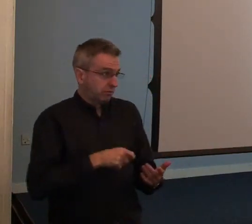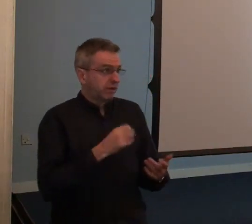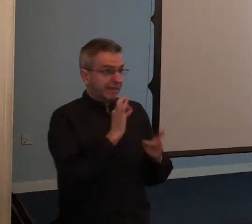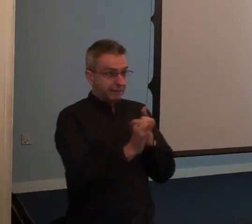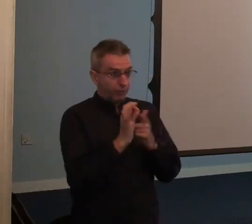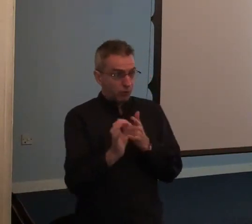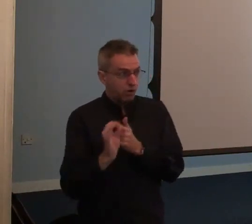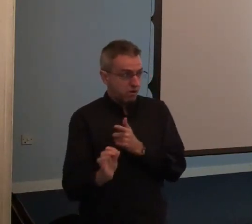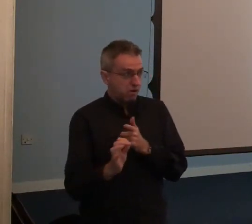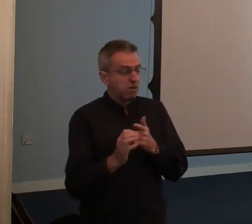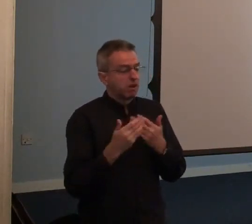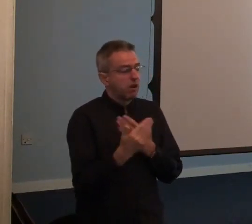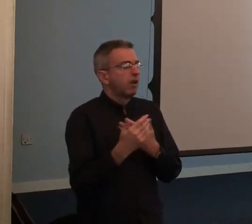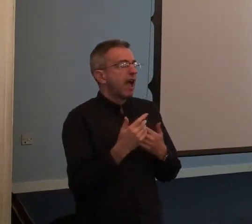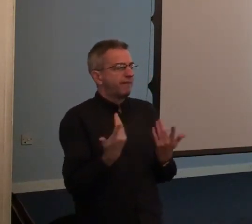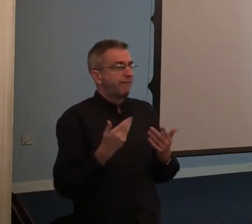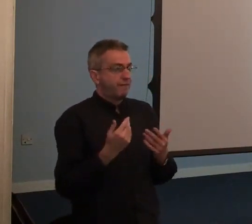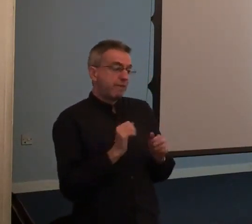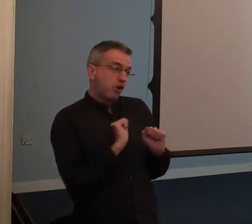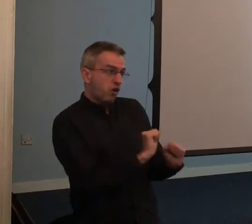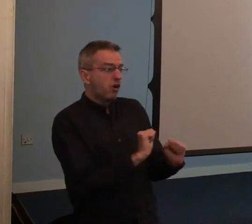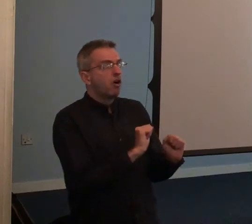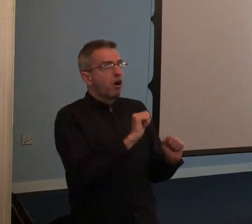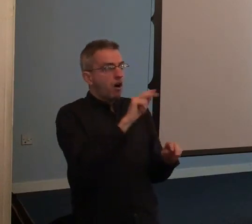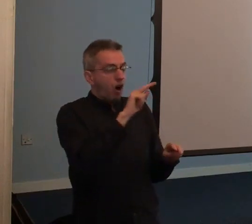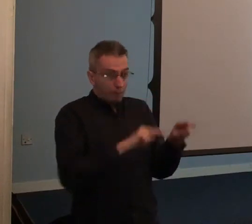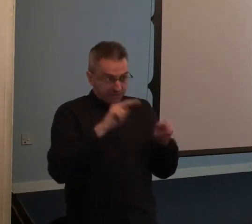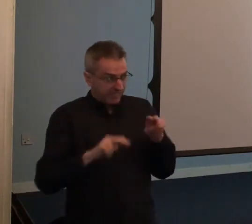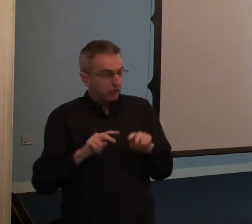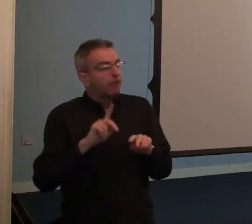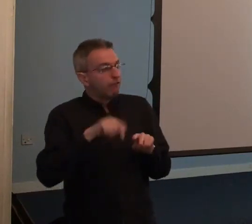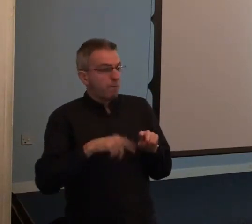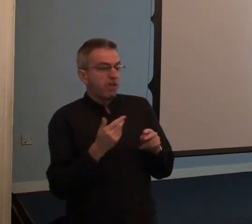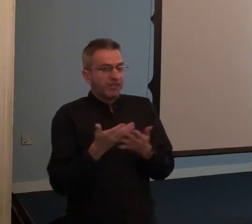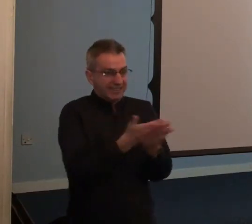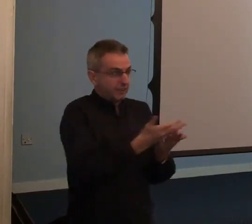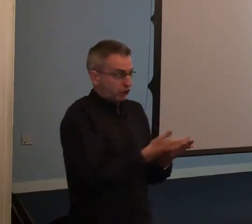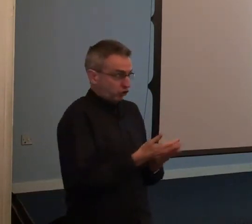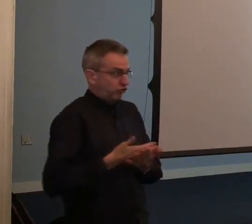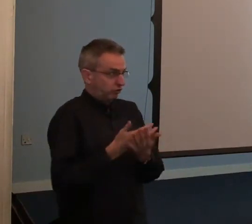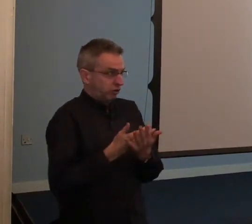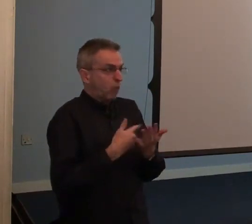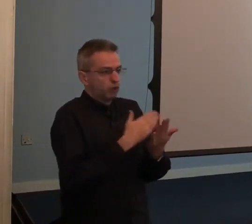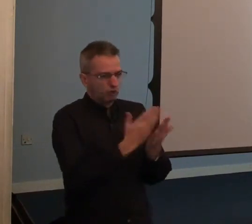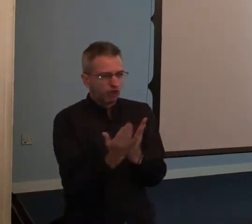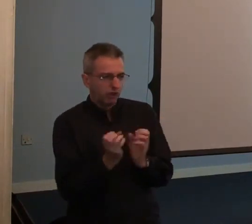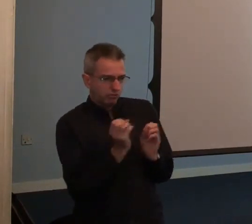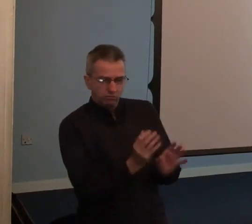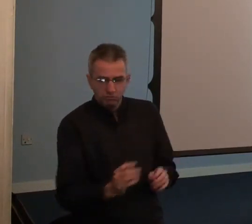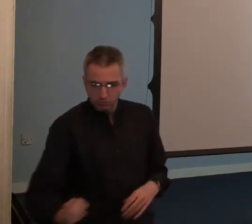Okay, now I'd like to look at the observations from our hearing interviewer and what she felt from the discussion groups. I'll